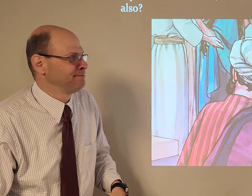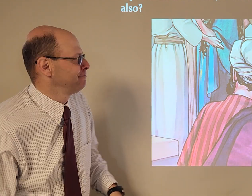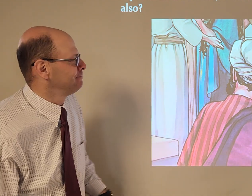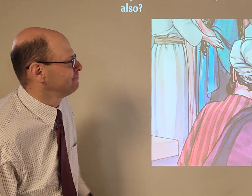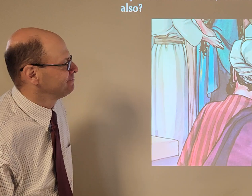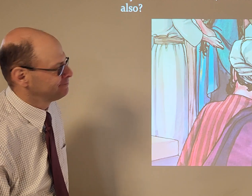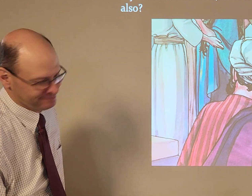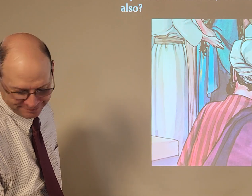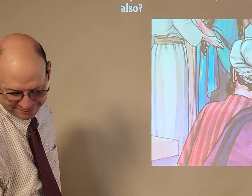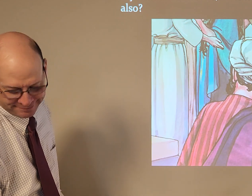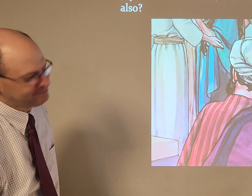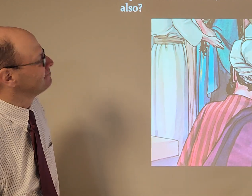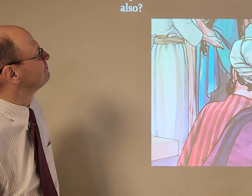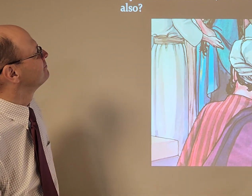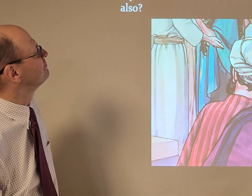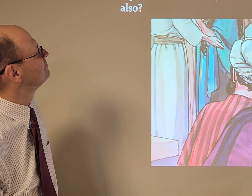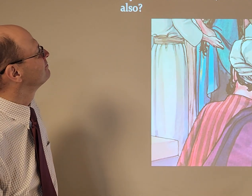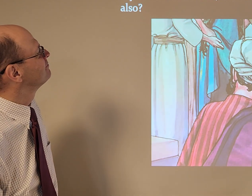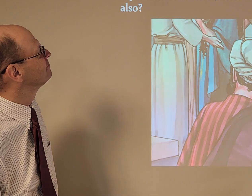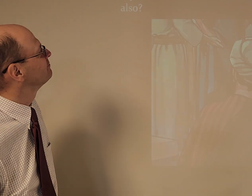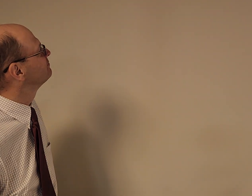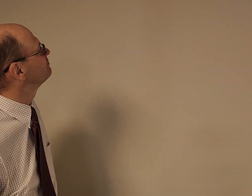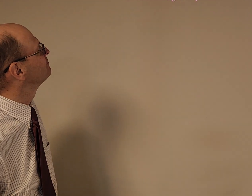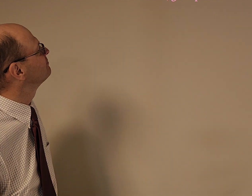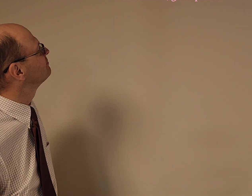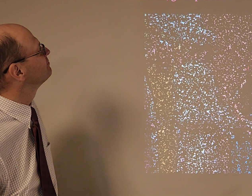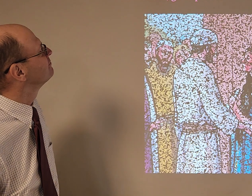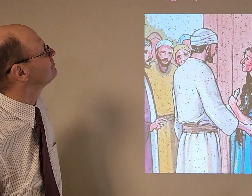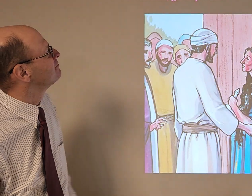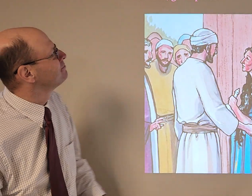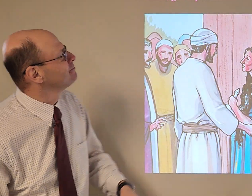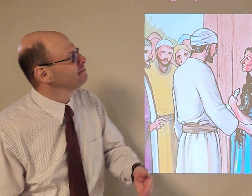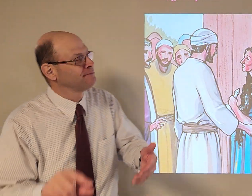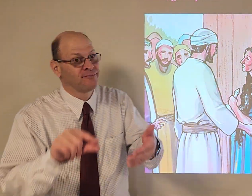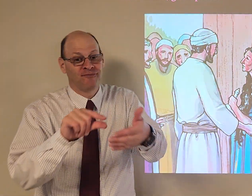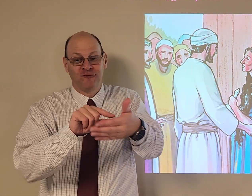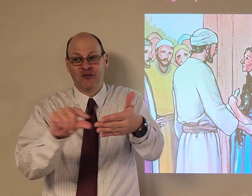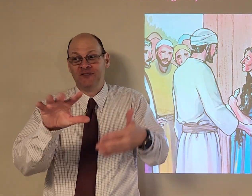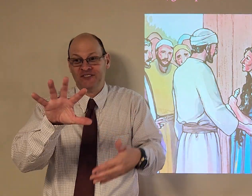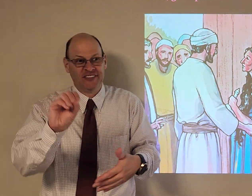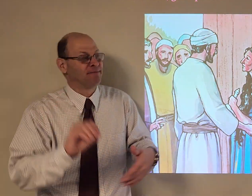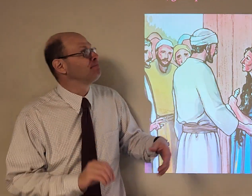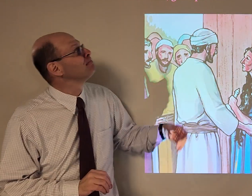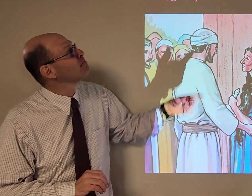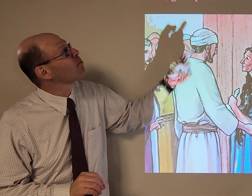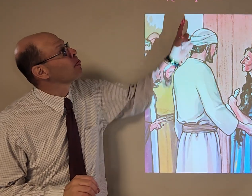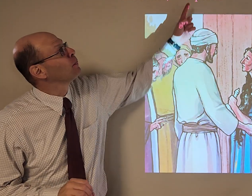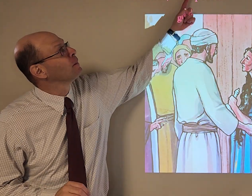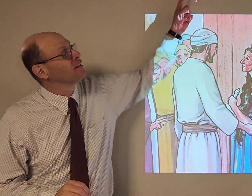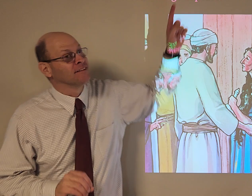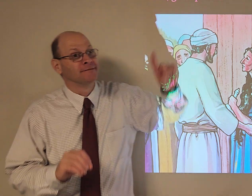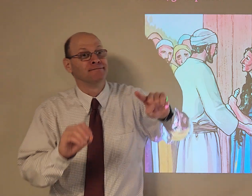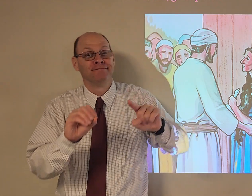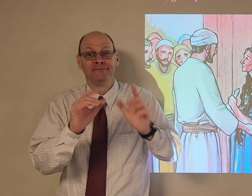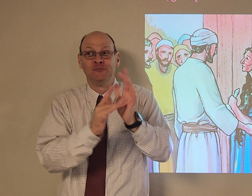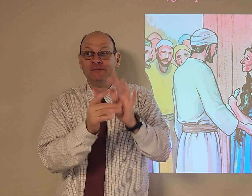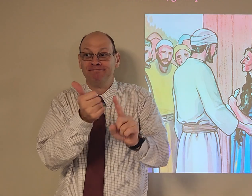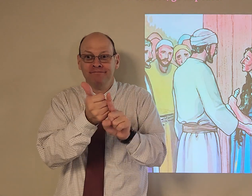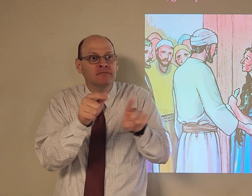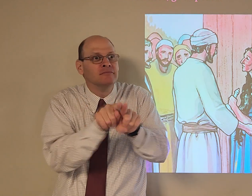this woman? How can he forgive sin? She's a sinner. Verse 50, Jesus